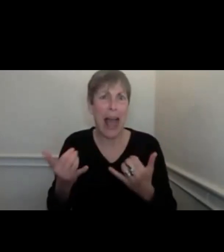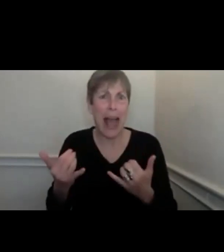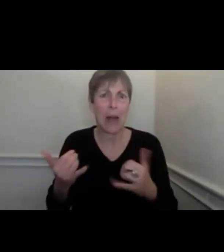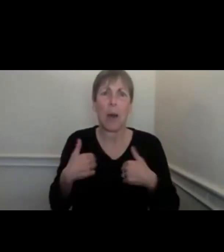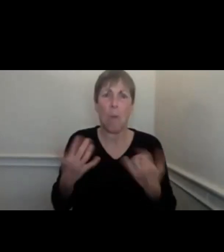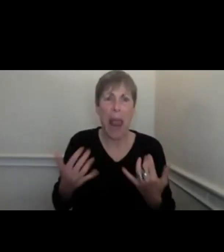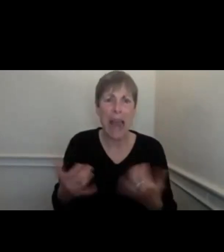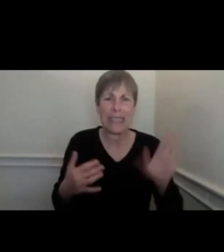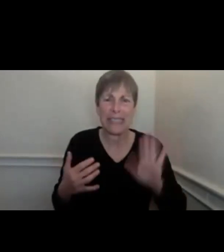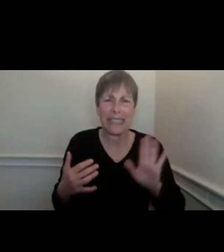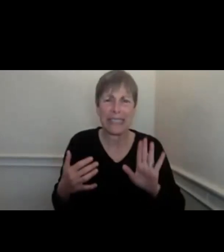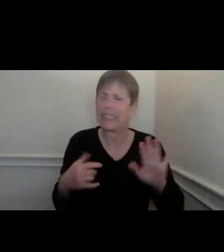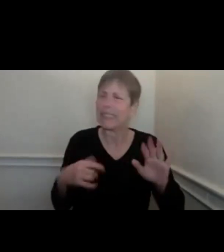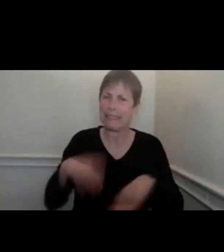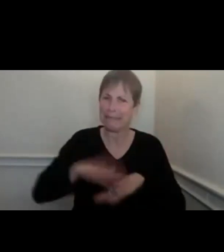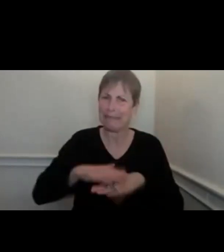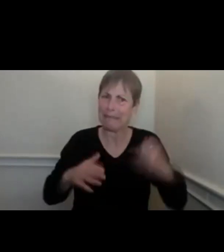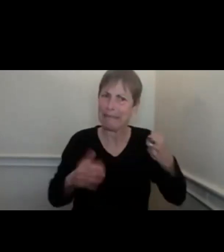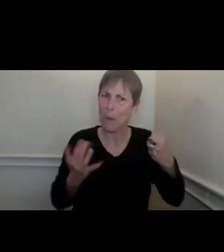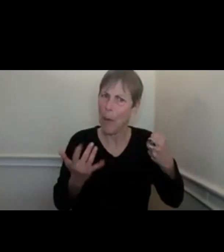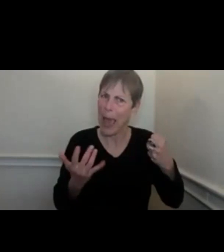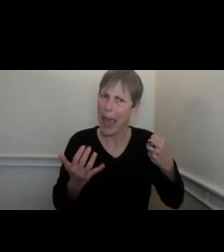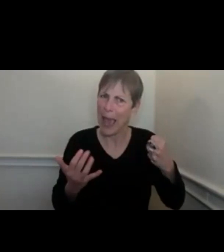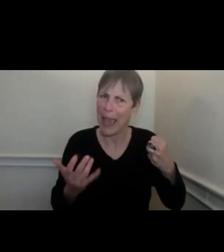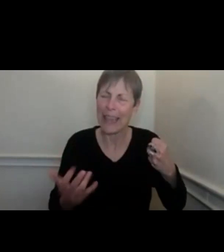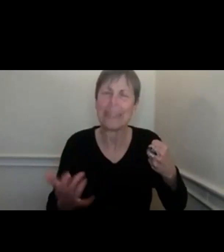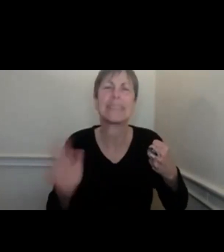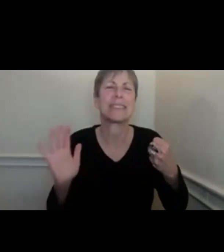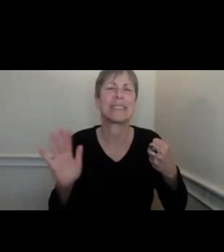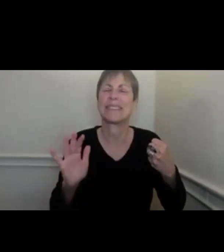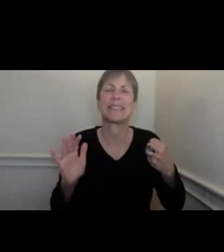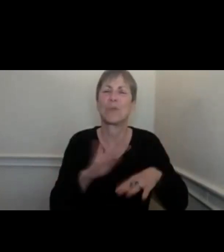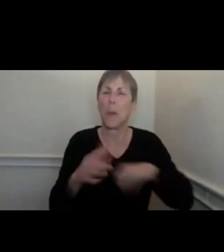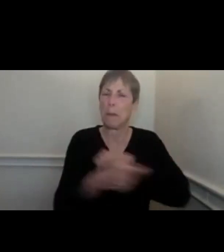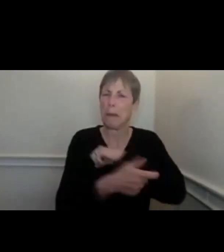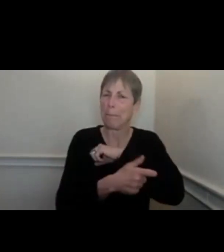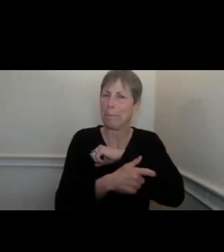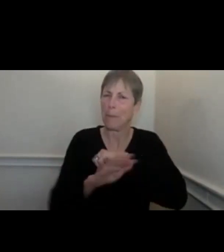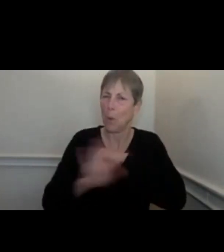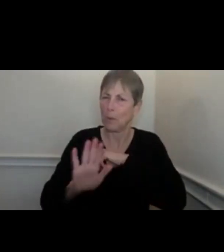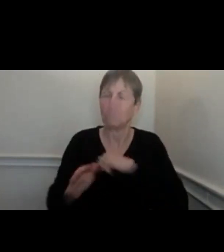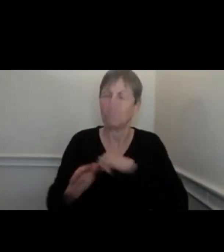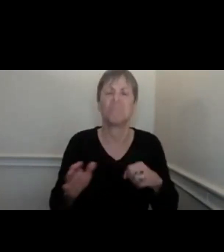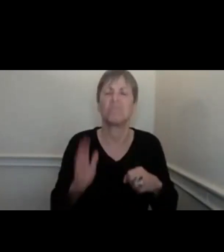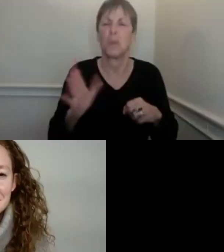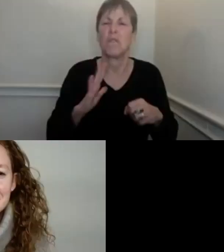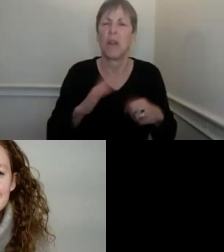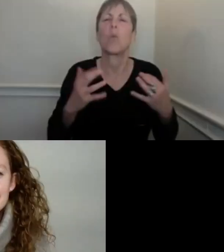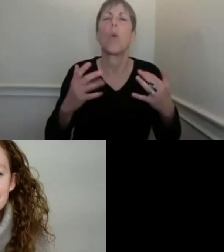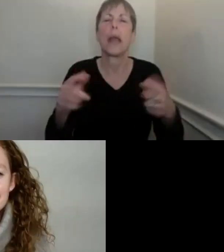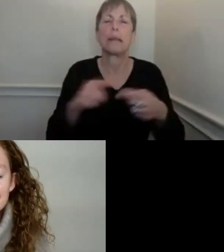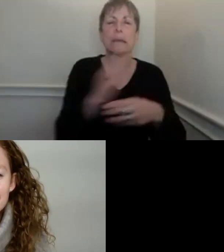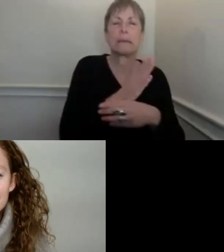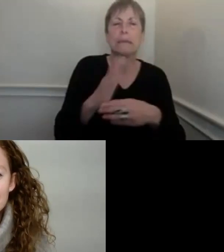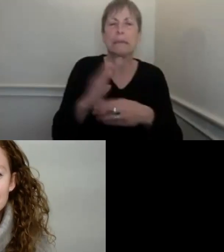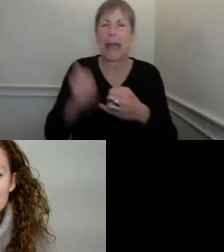so late and you're so late. Don't worry, everything's just fine. We literally just